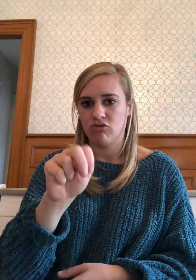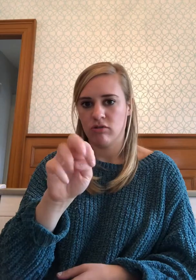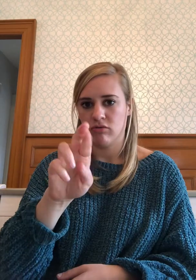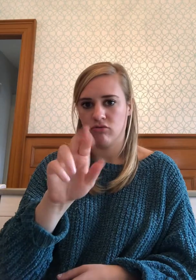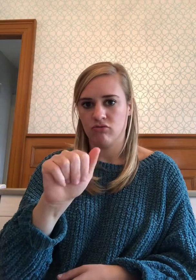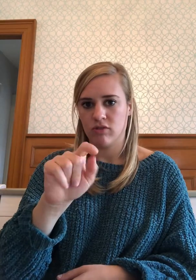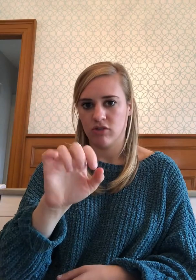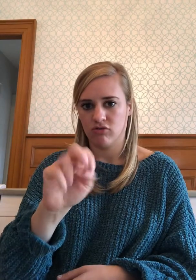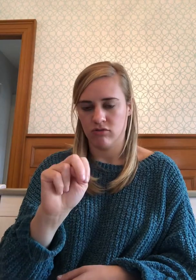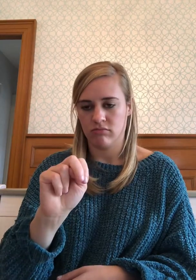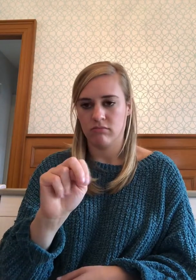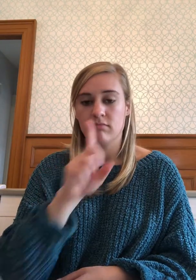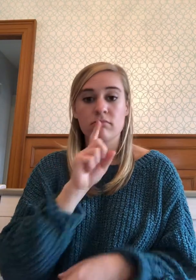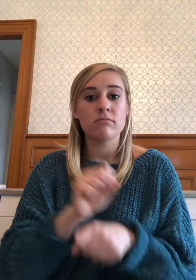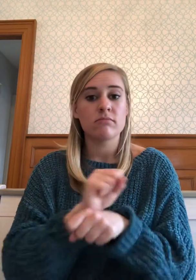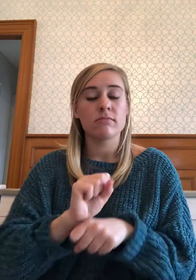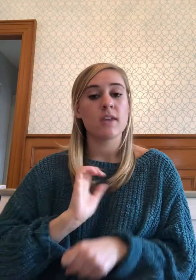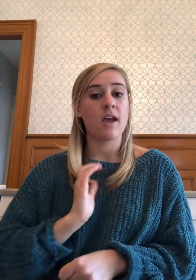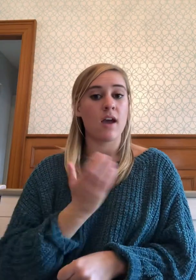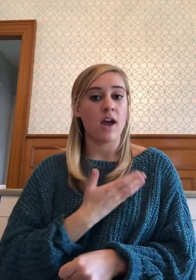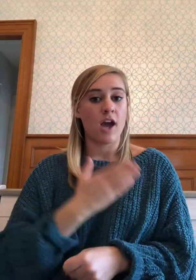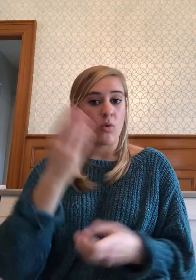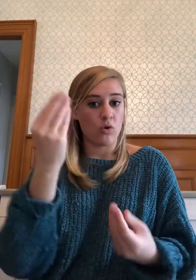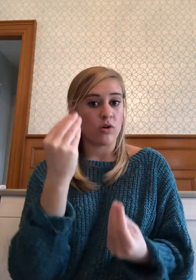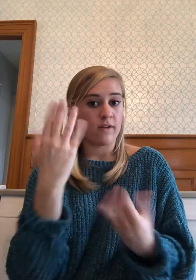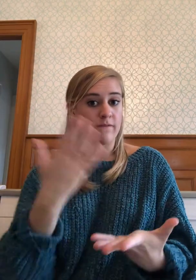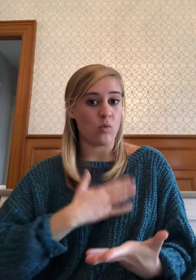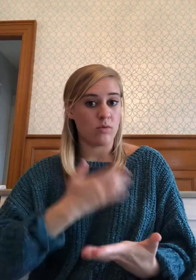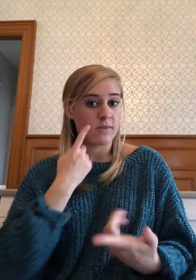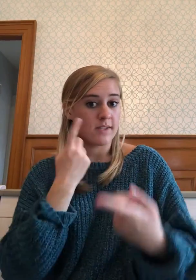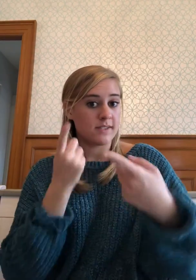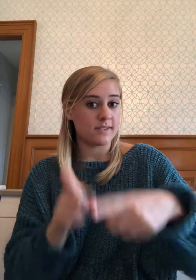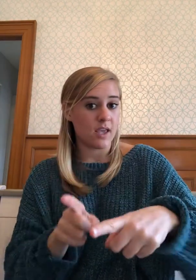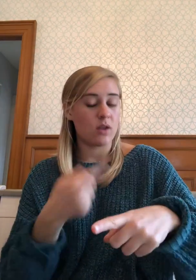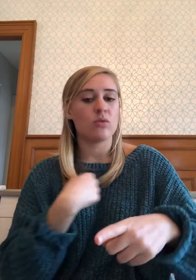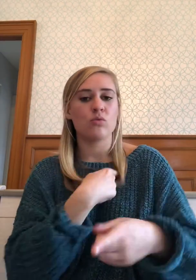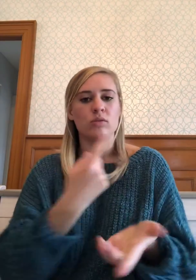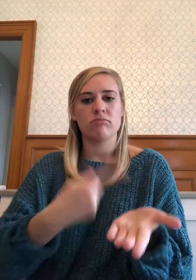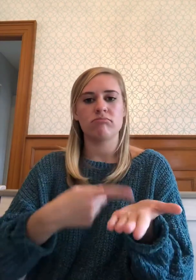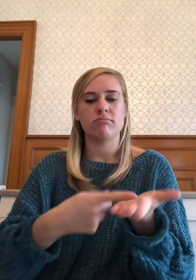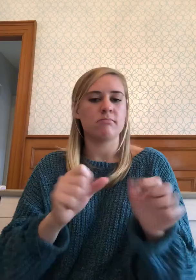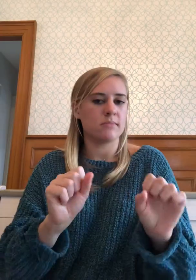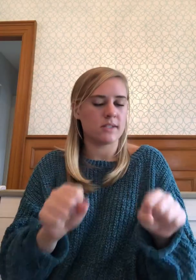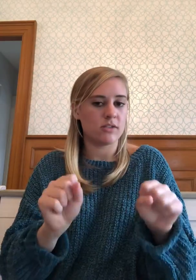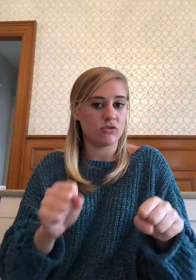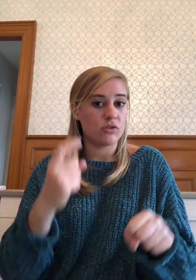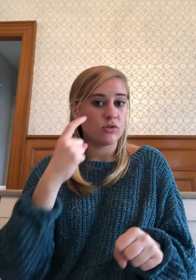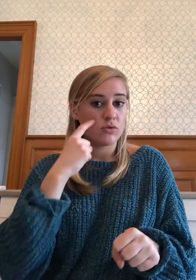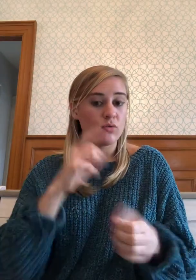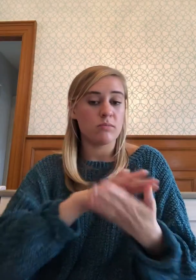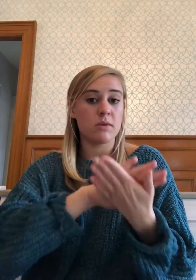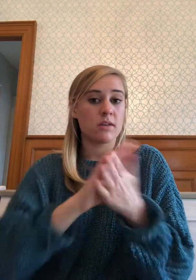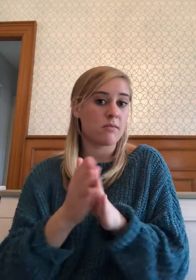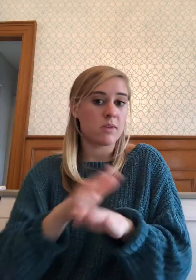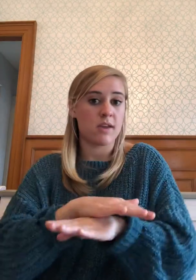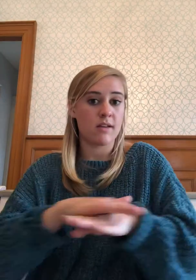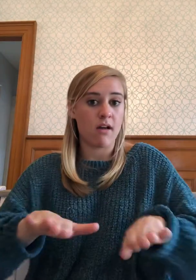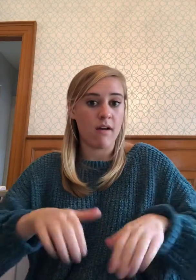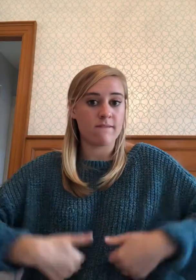in our informed consents, we talk about the possibility of a tooth going non-vital. Clinically, it's